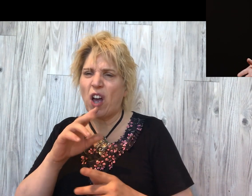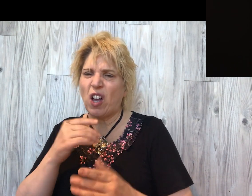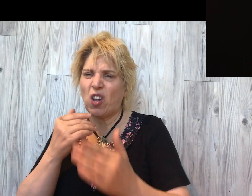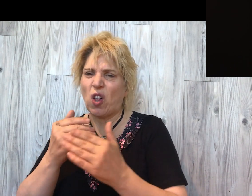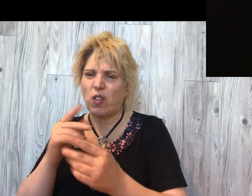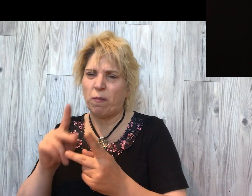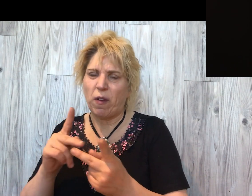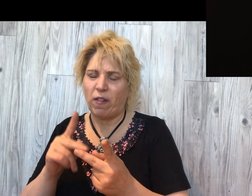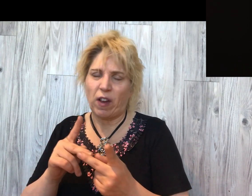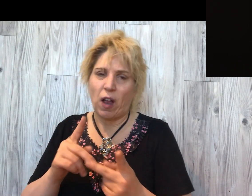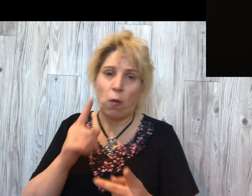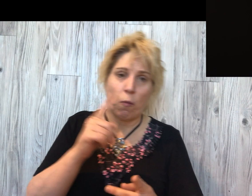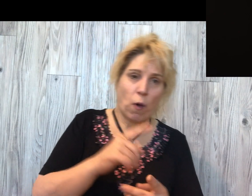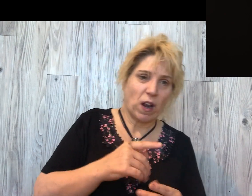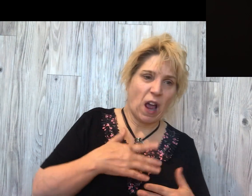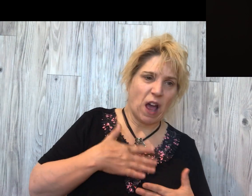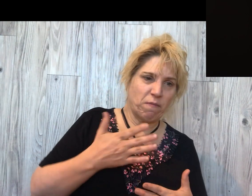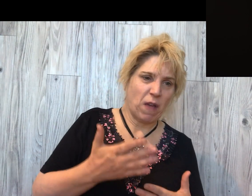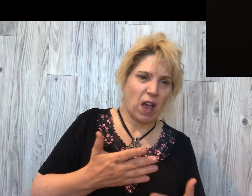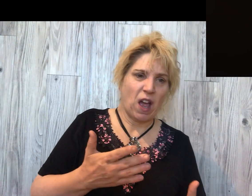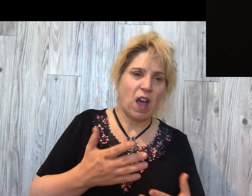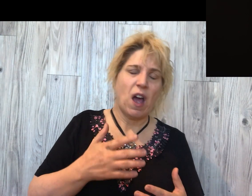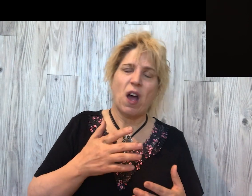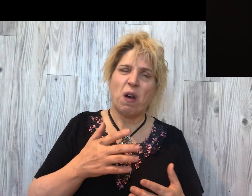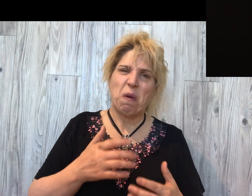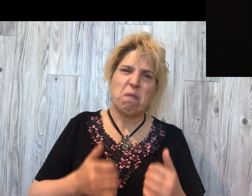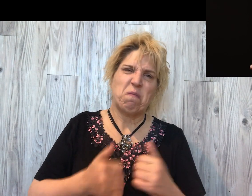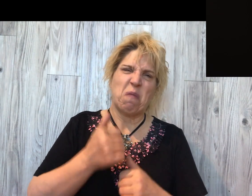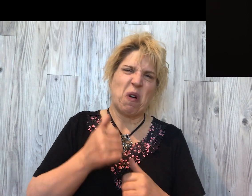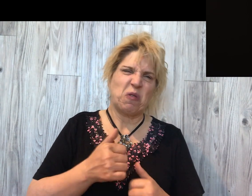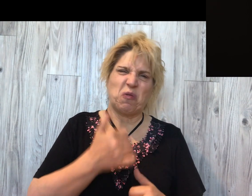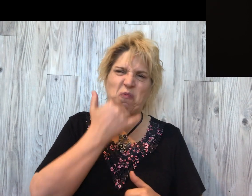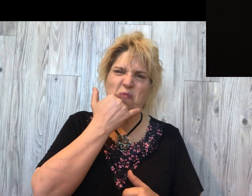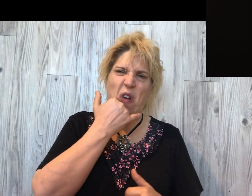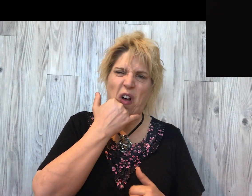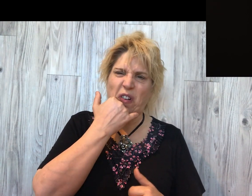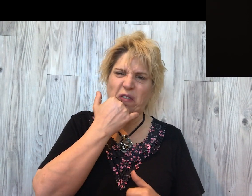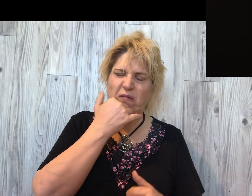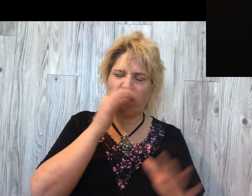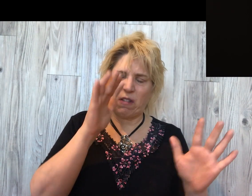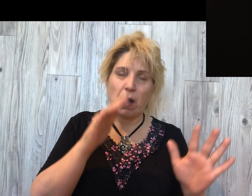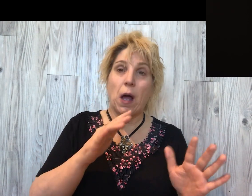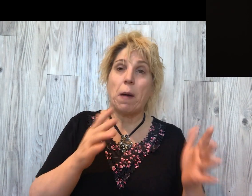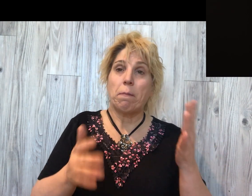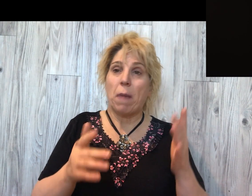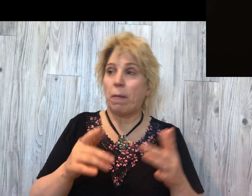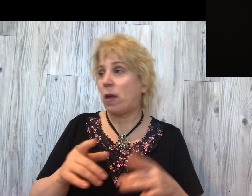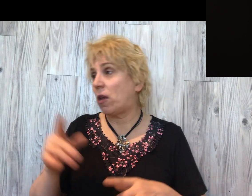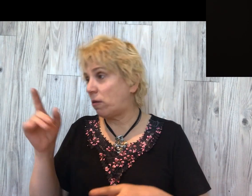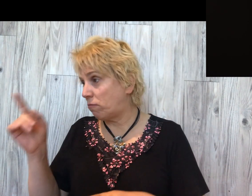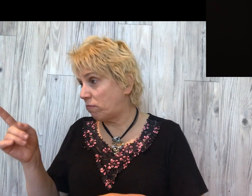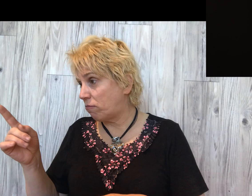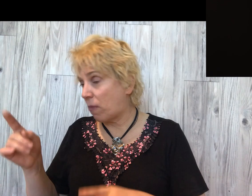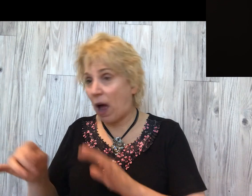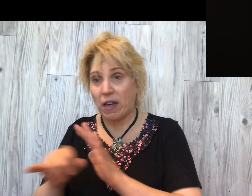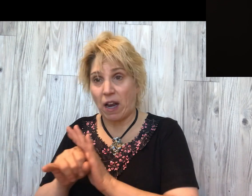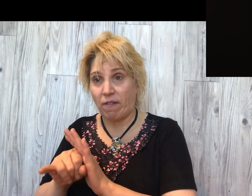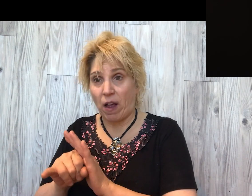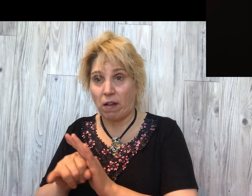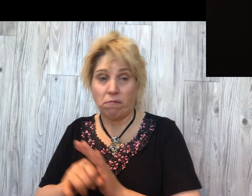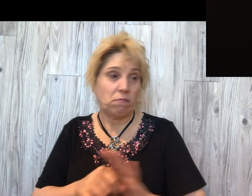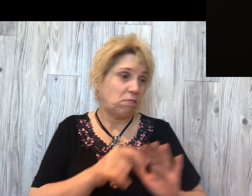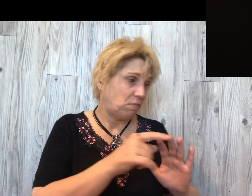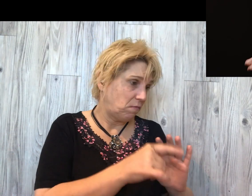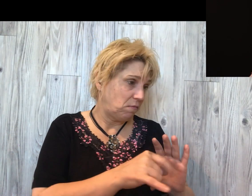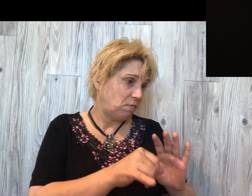he'd made a mess of his life. And Jesus speaks to both of them. And today, when you hear this story, you may identify with one or the other of these